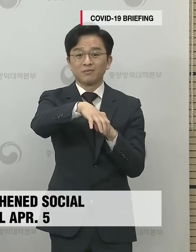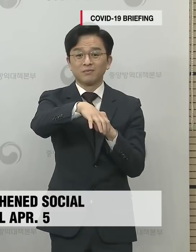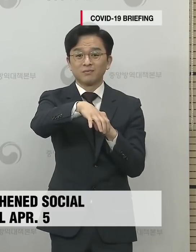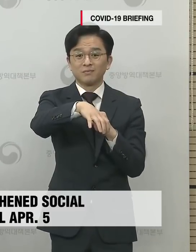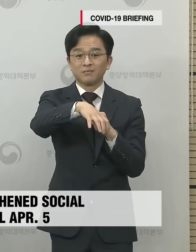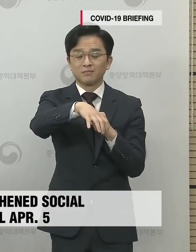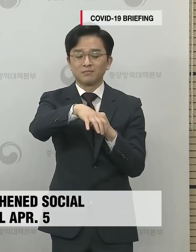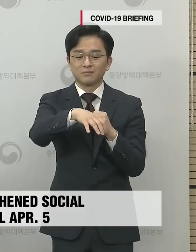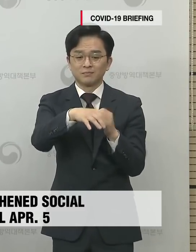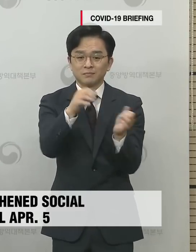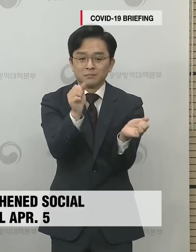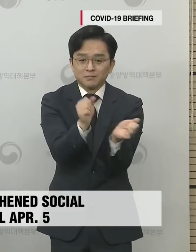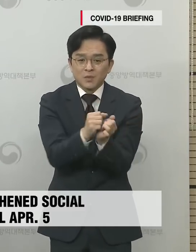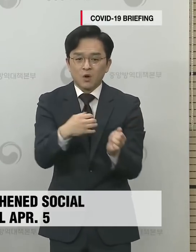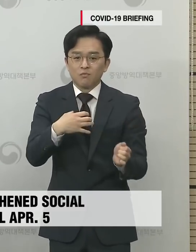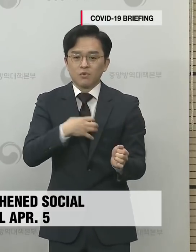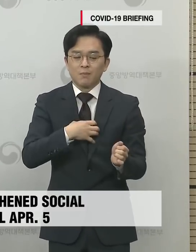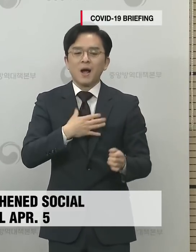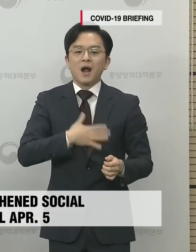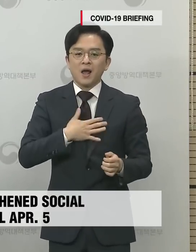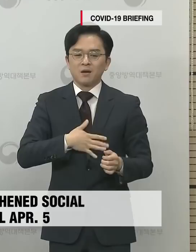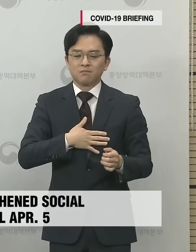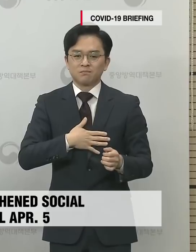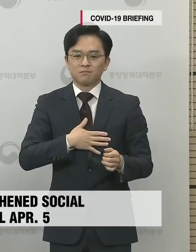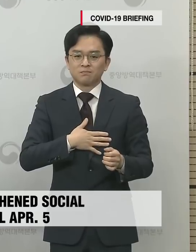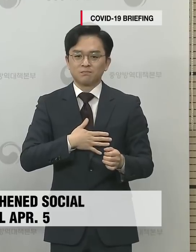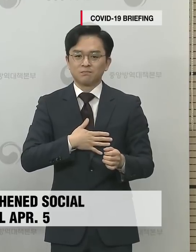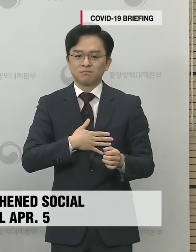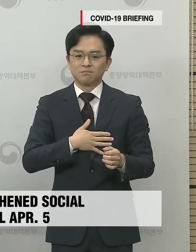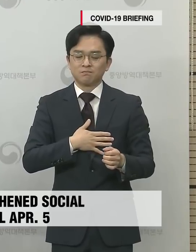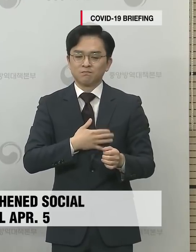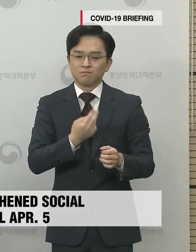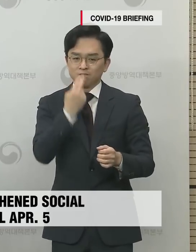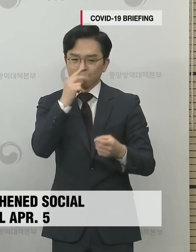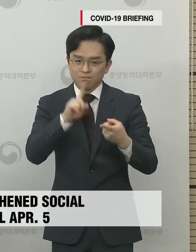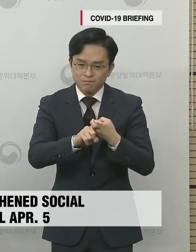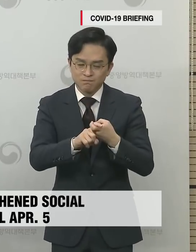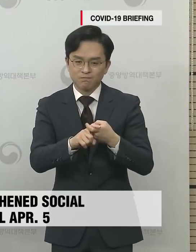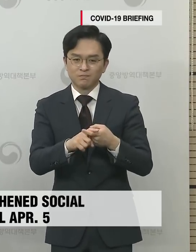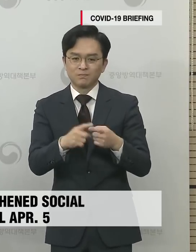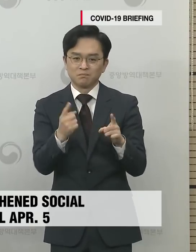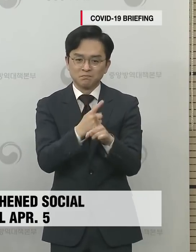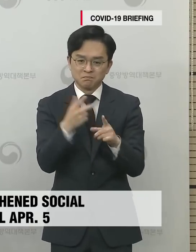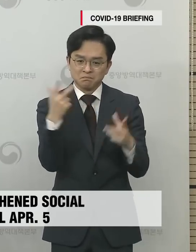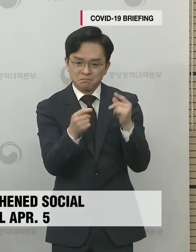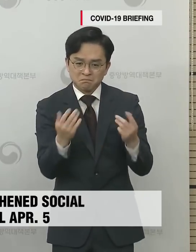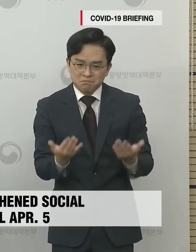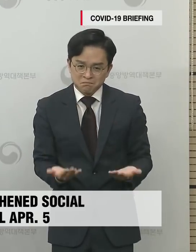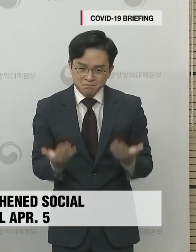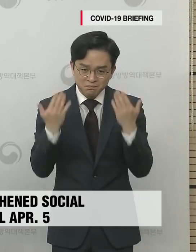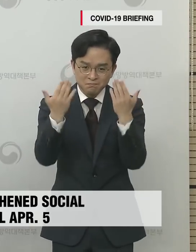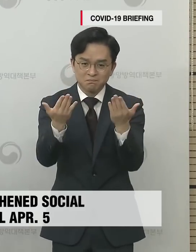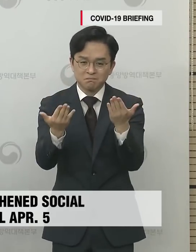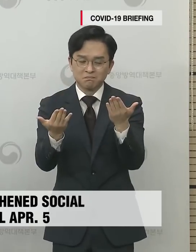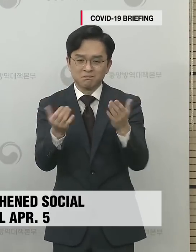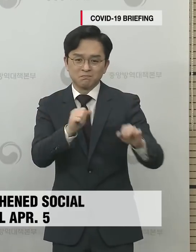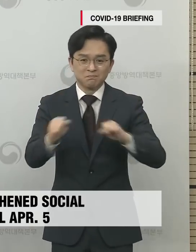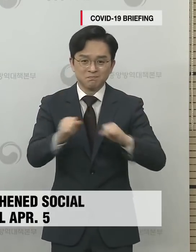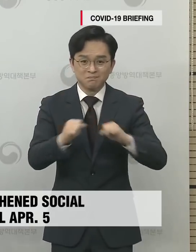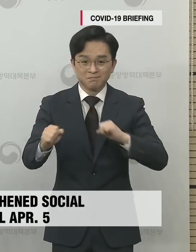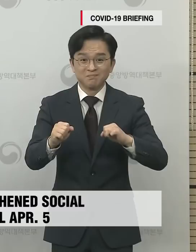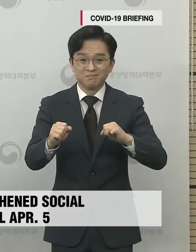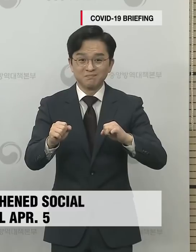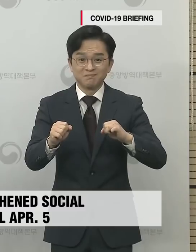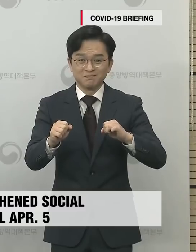the disaster site, despite the difficulties and risks, many of the medical practitioners are exerting their full